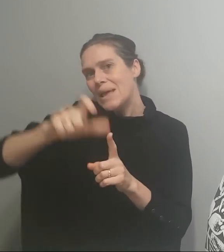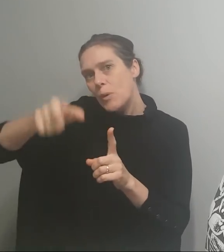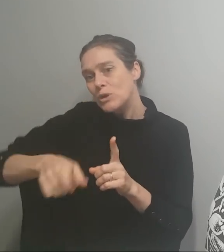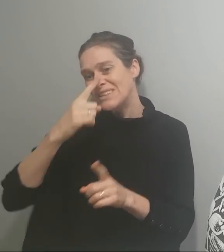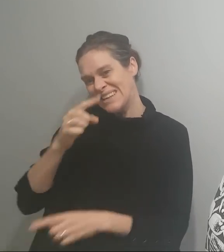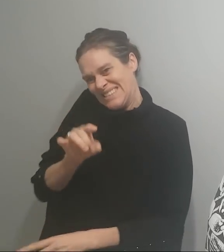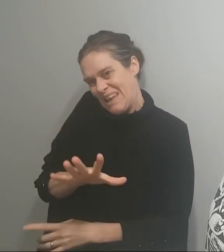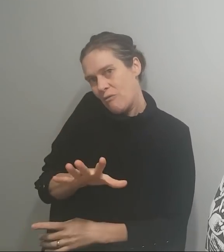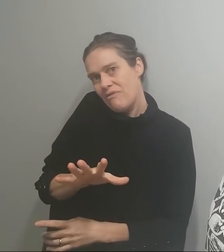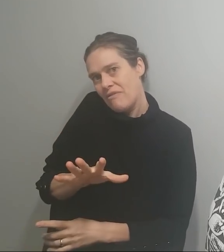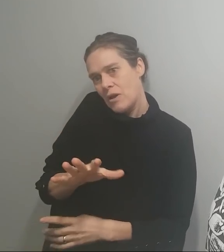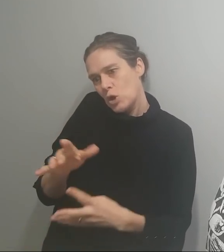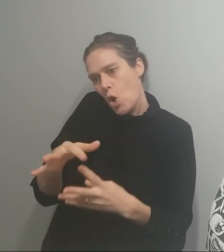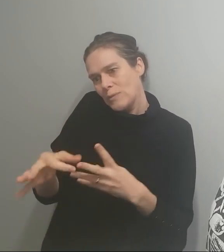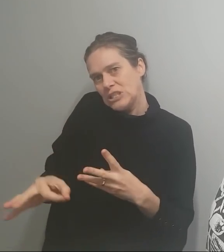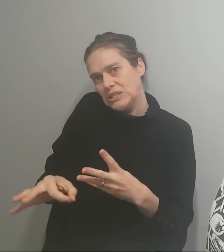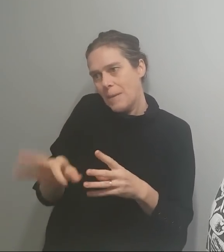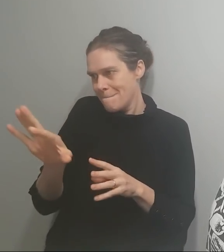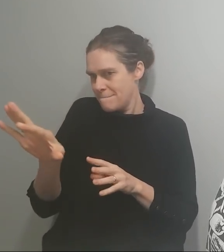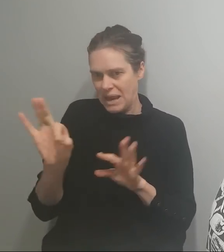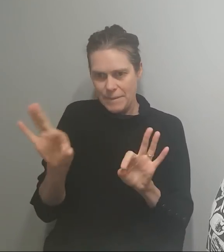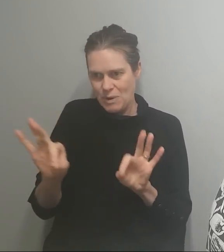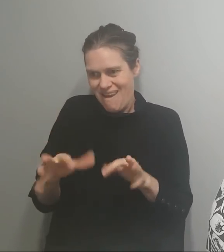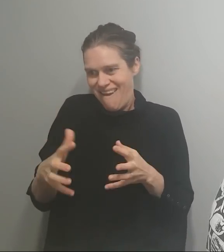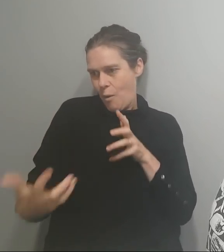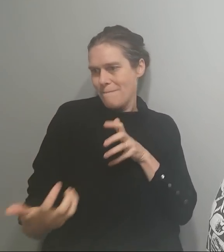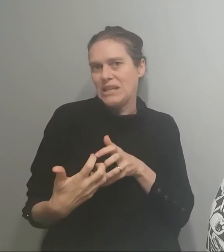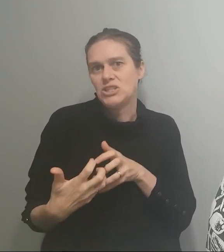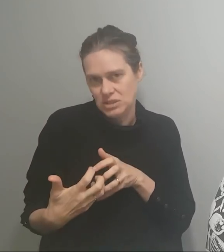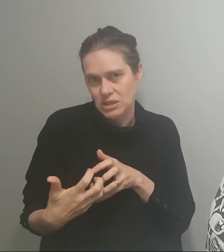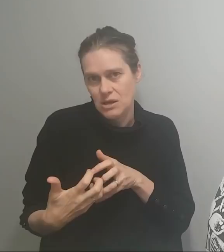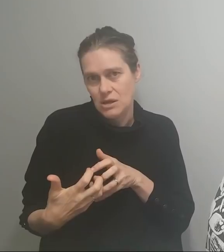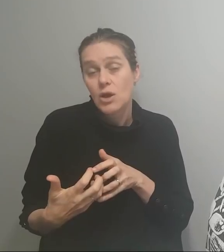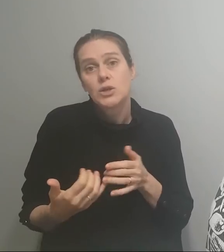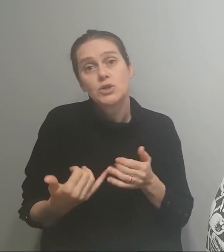at this stage, we're not thinking there will be a particular process to